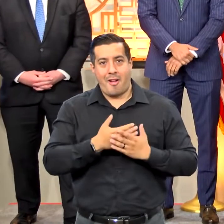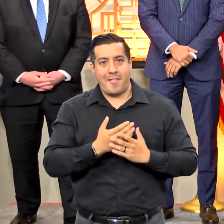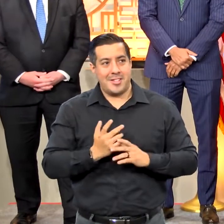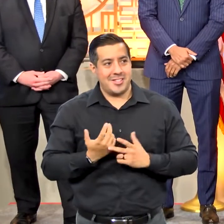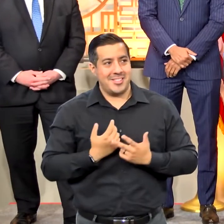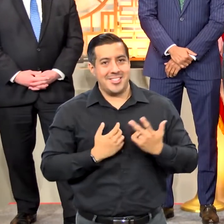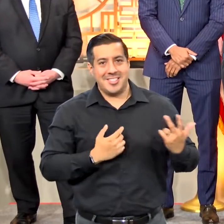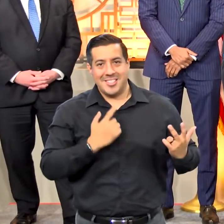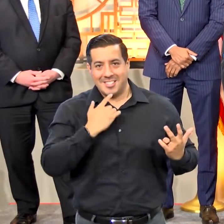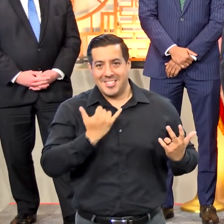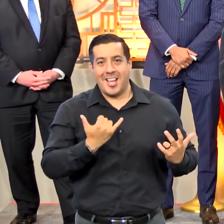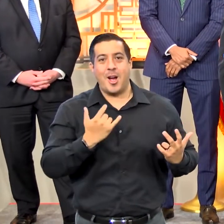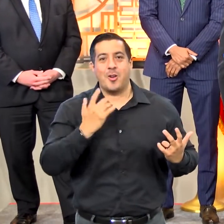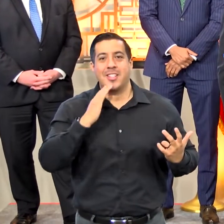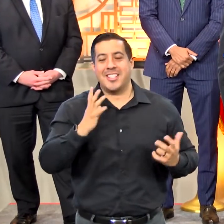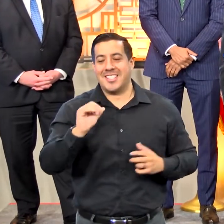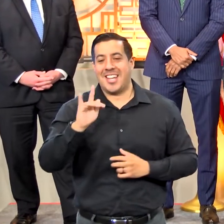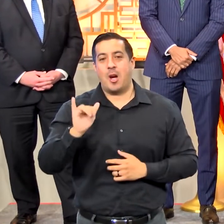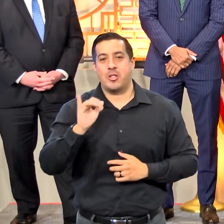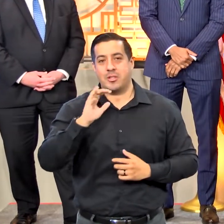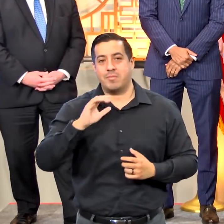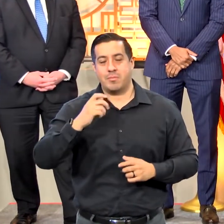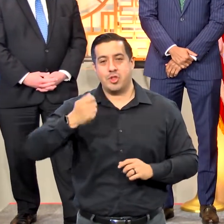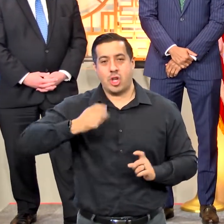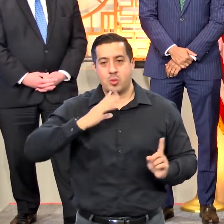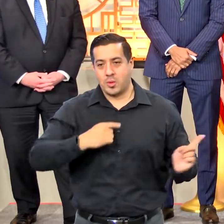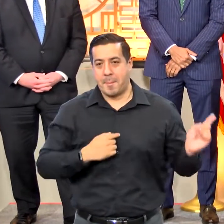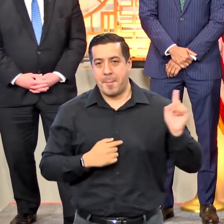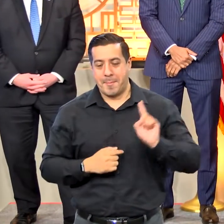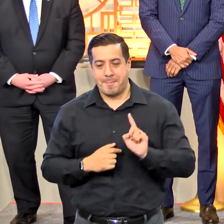quorum. Let me now bring up the County Judge, Lina Hidalgo.